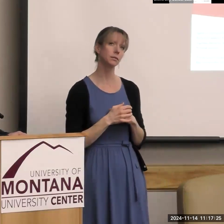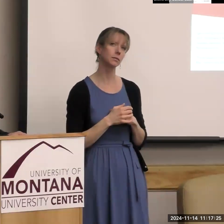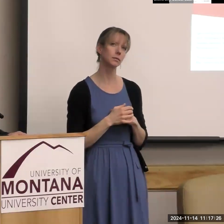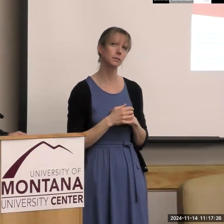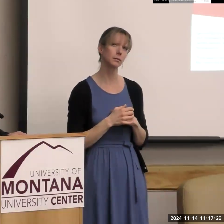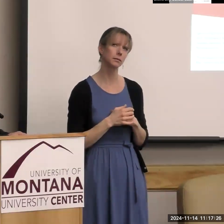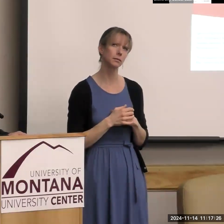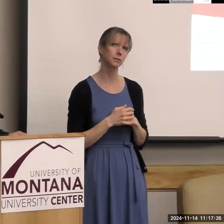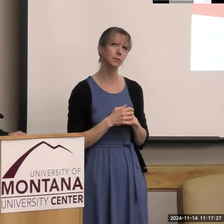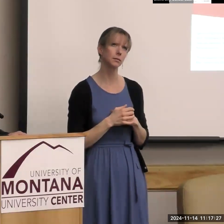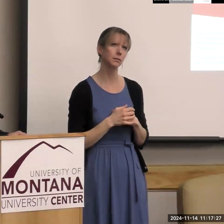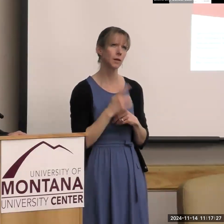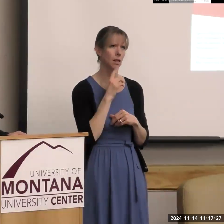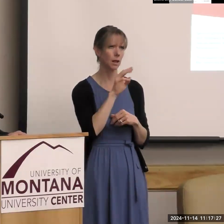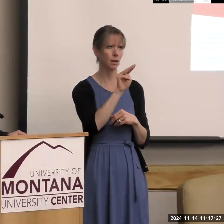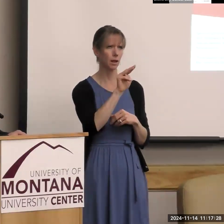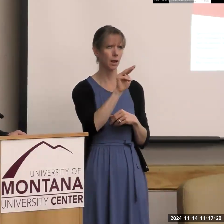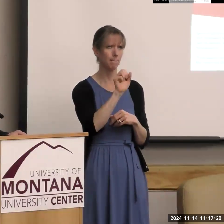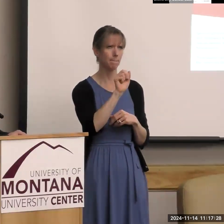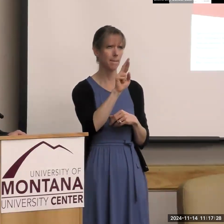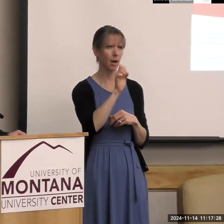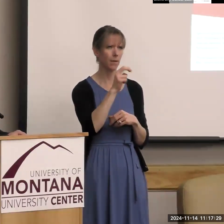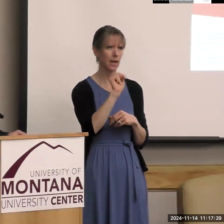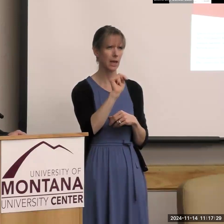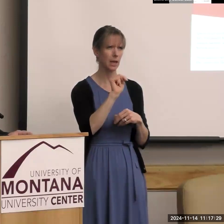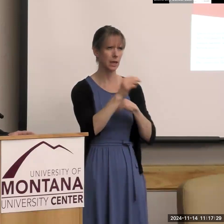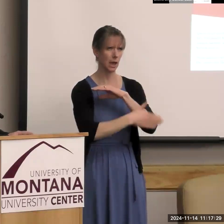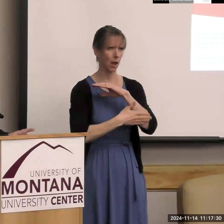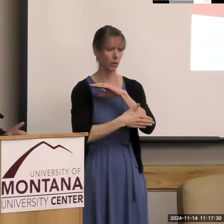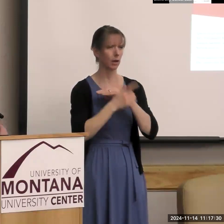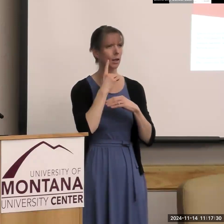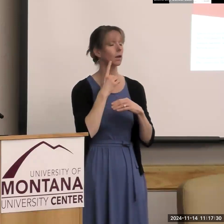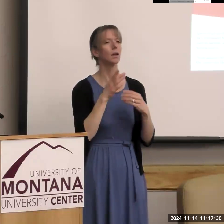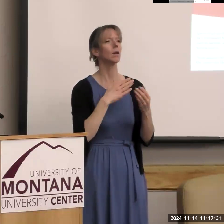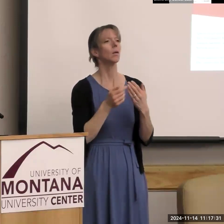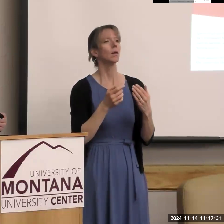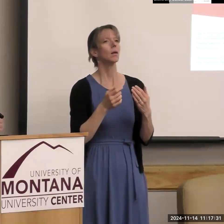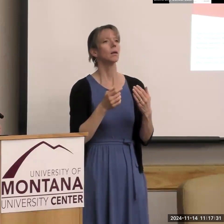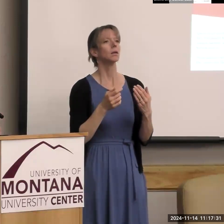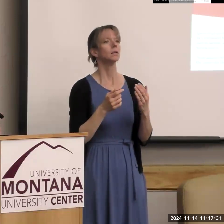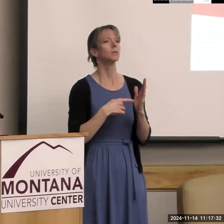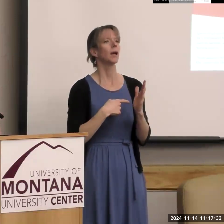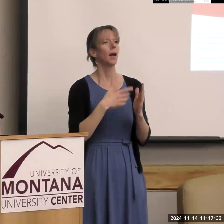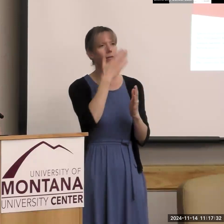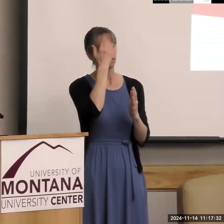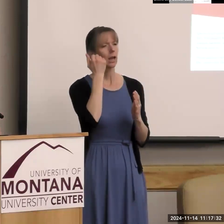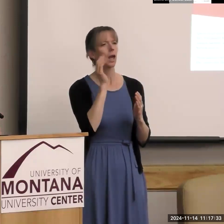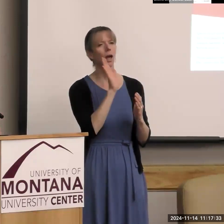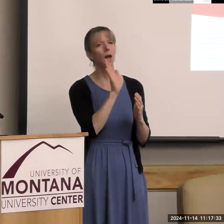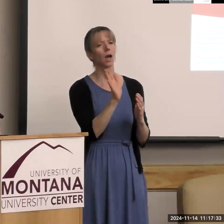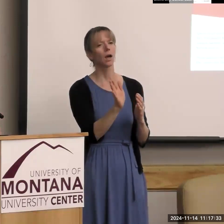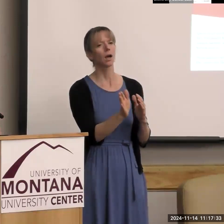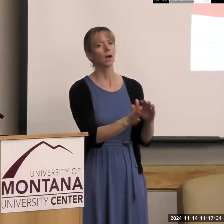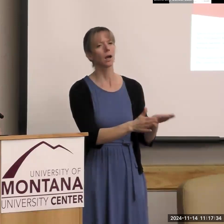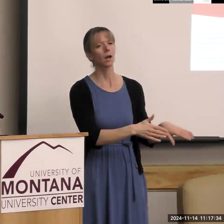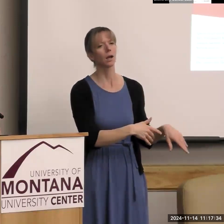one of the health, Marion, I think it was Marion County. Our and it's often the case, and we sometimes forget to go there because it seems like it's too much